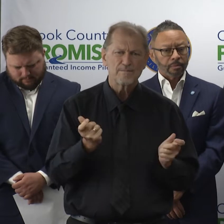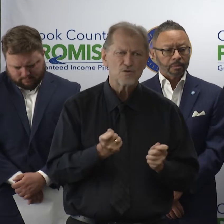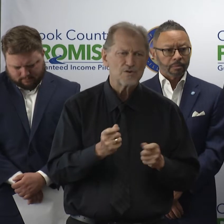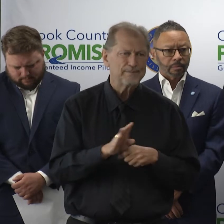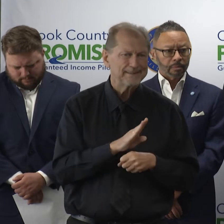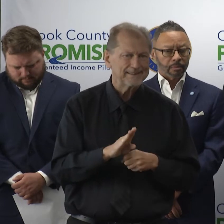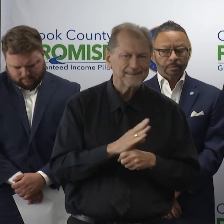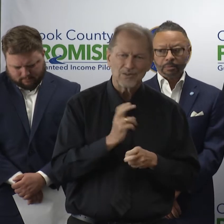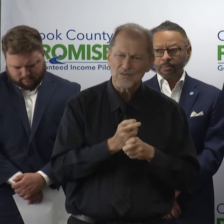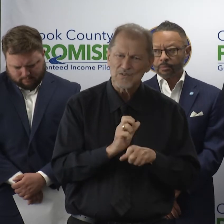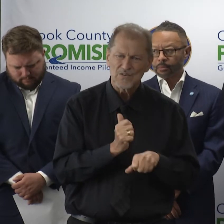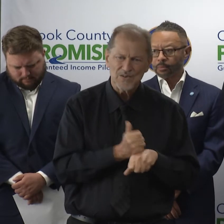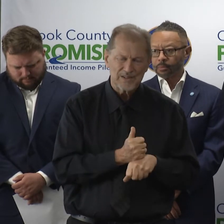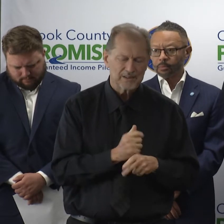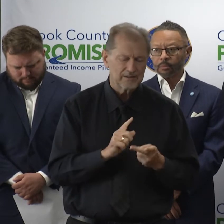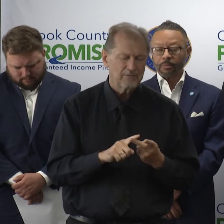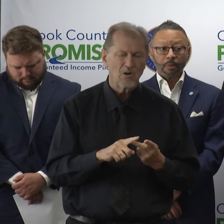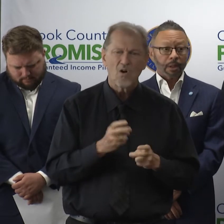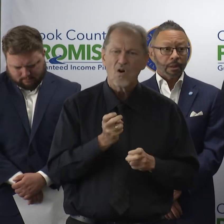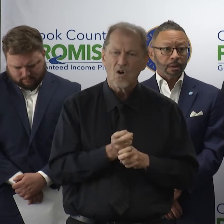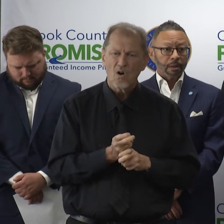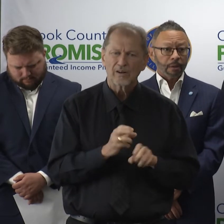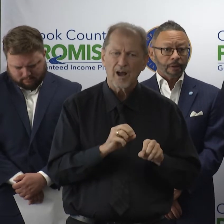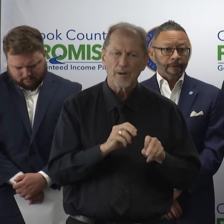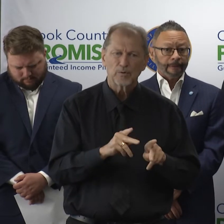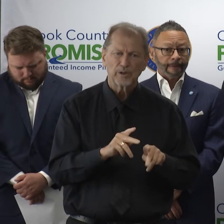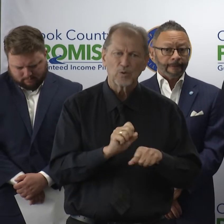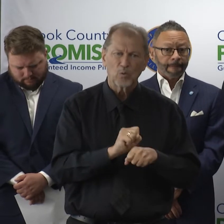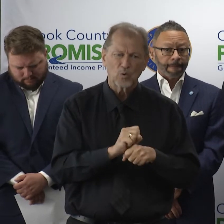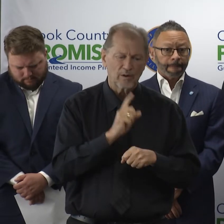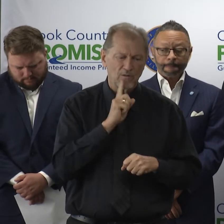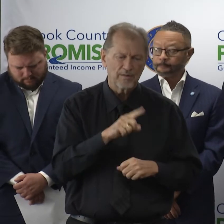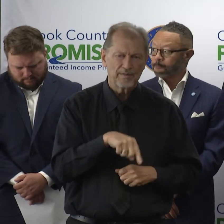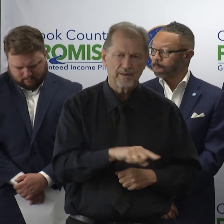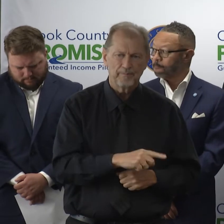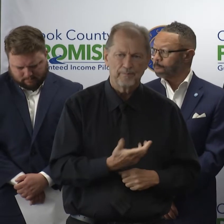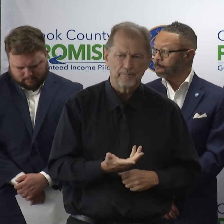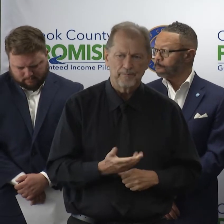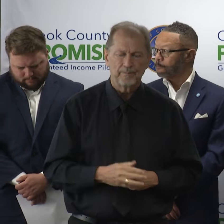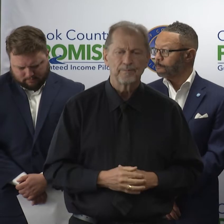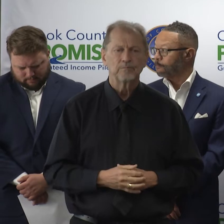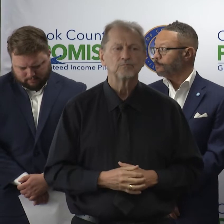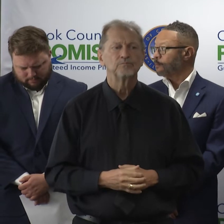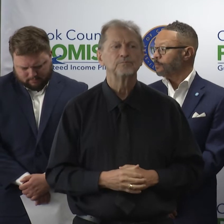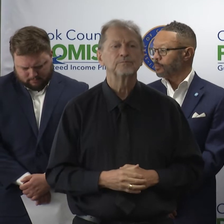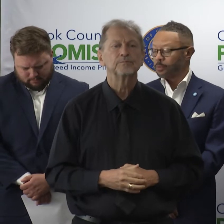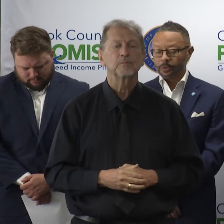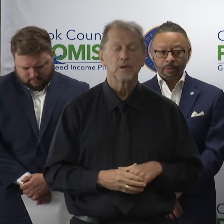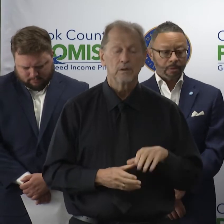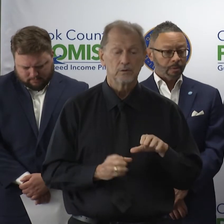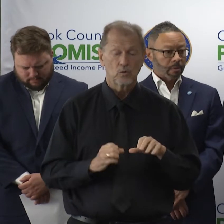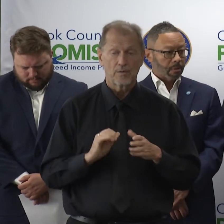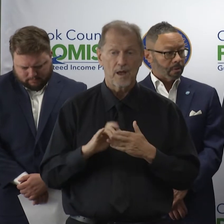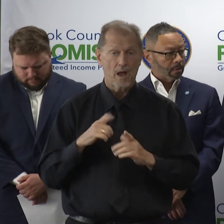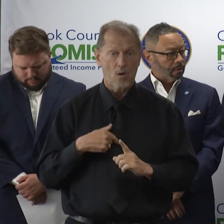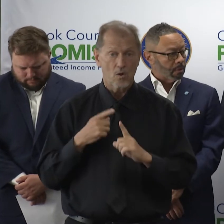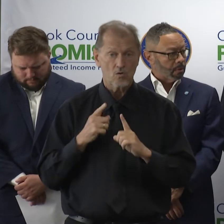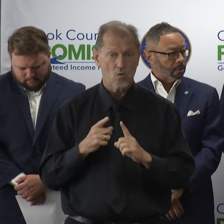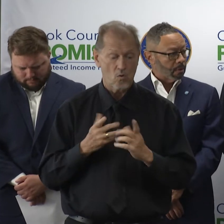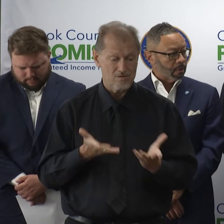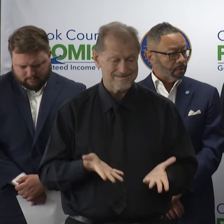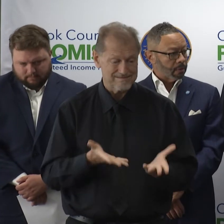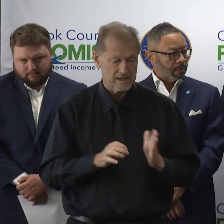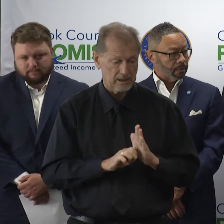struggled to keep workforce opportunities available. As part of that mission, it is